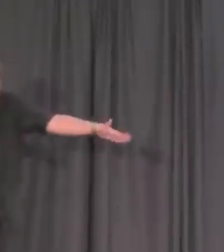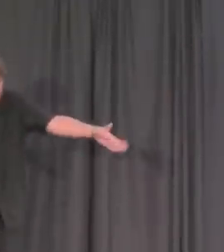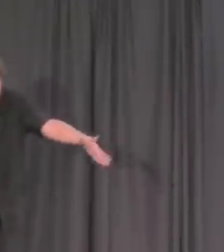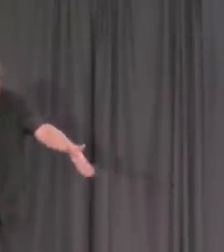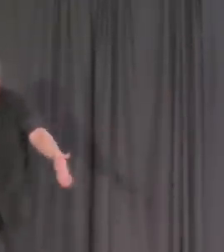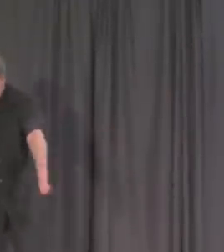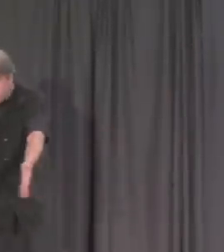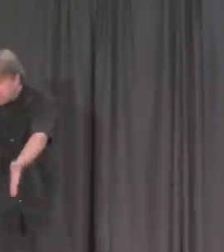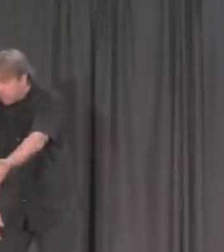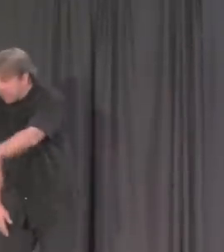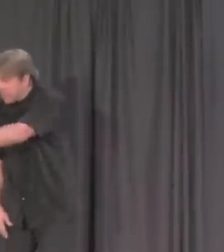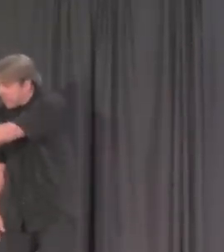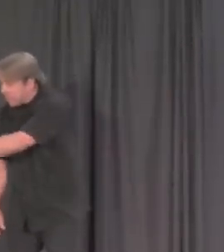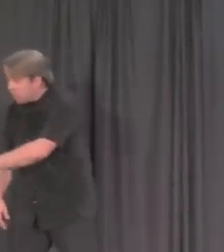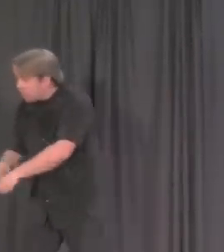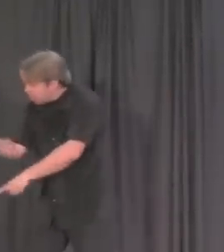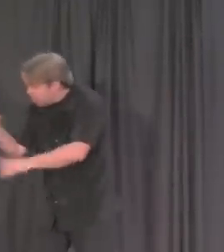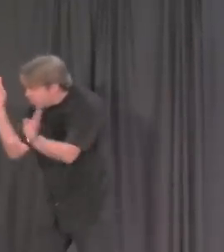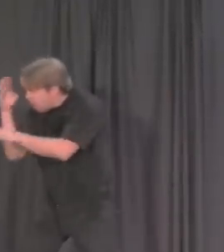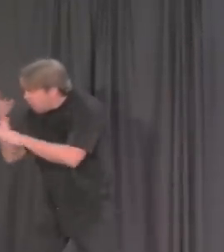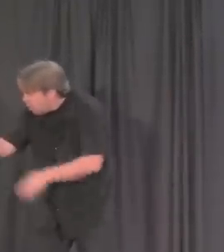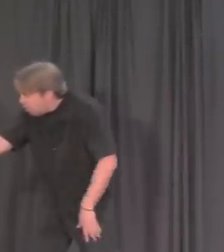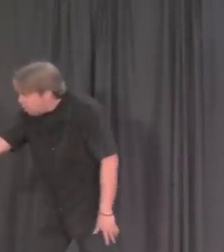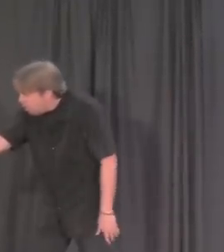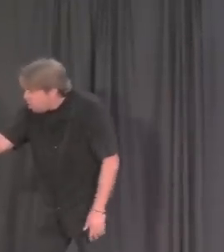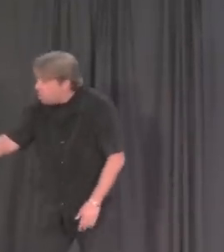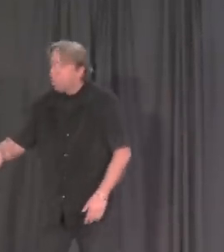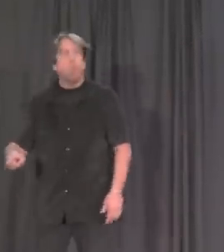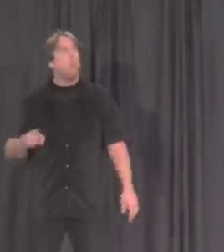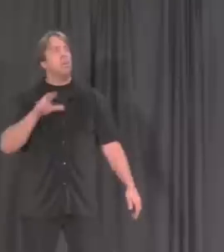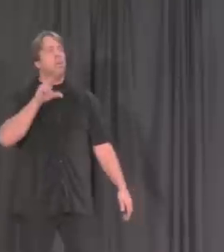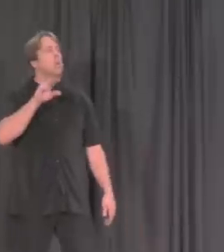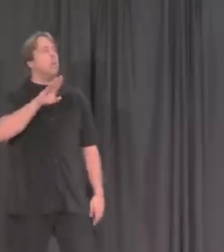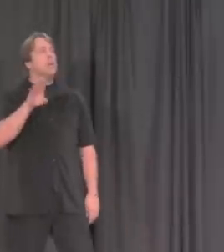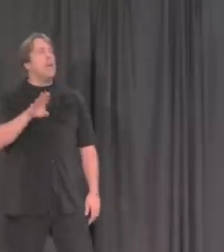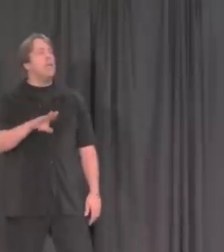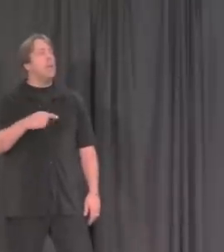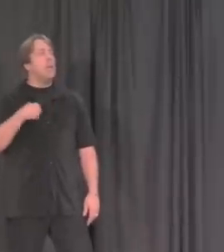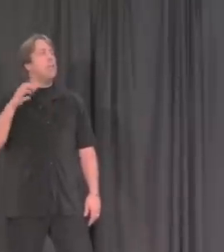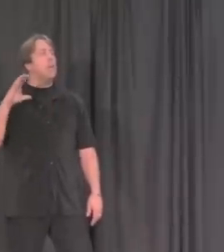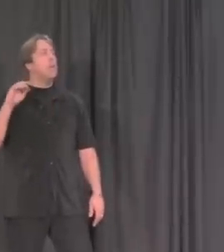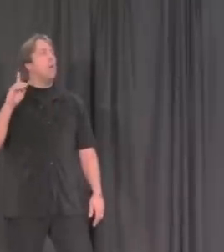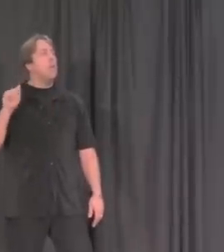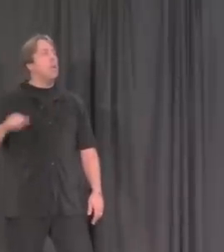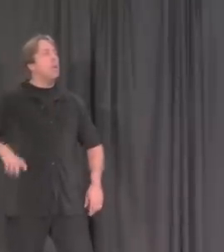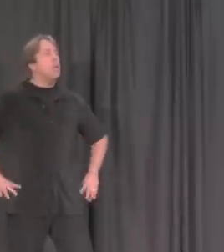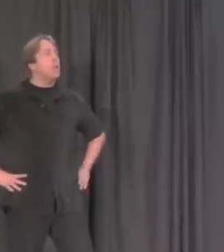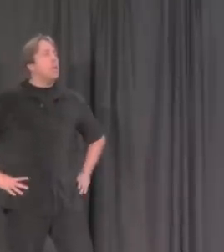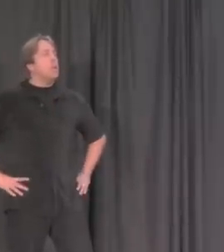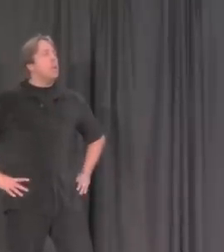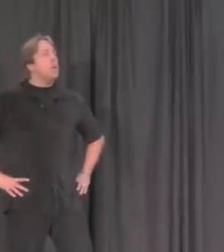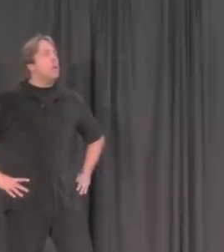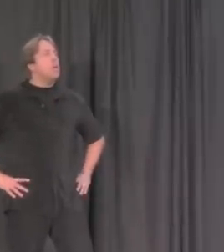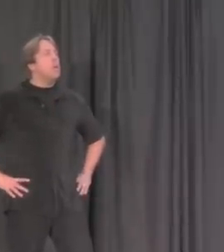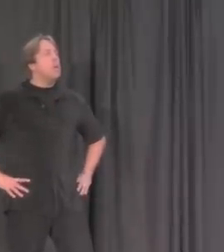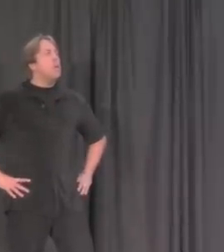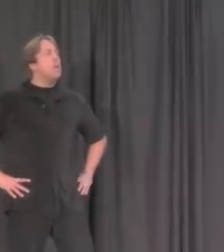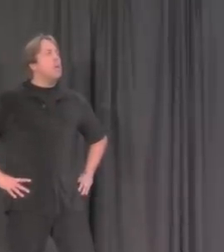Move along, move along, move along. Sit down. You're in trouble, aren't you? Yes, you are. No, Mom, I'm never in trouble. I'm a Coda.